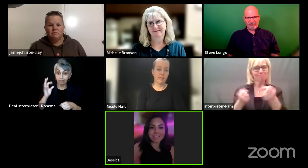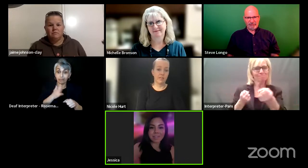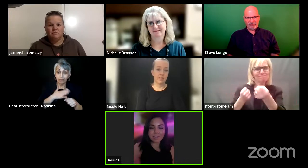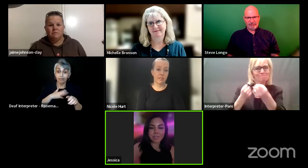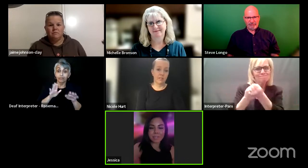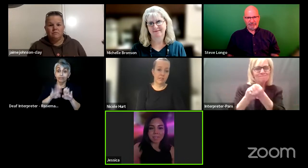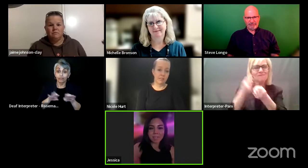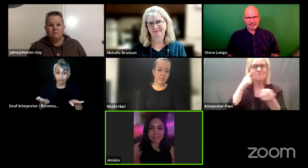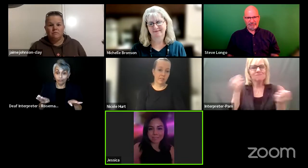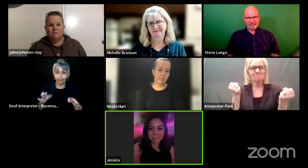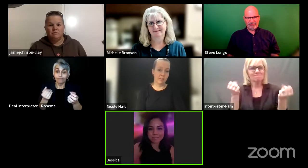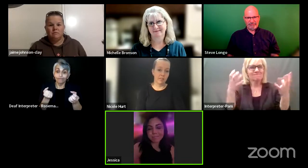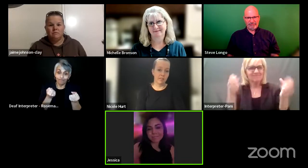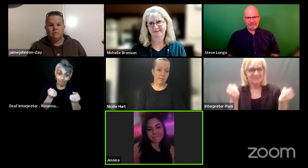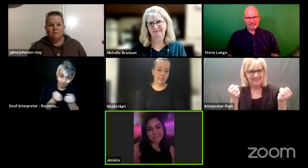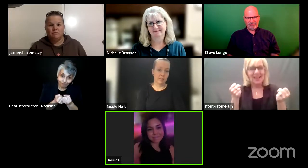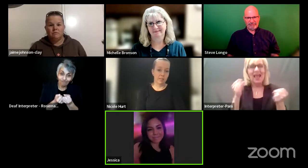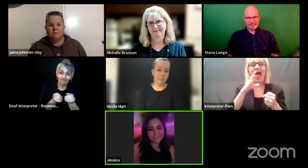and ASL here in Visalia.